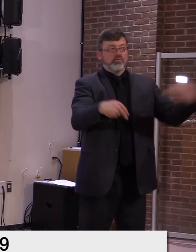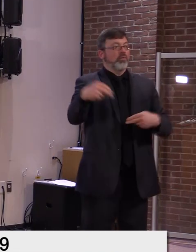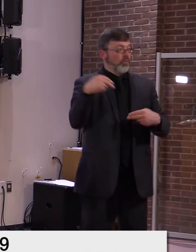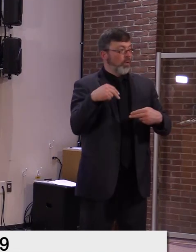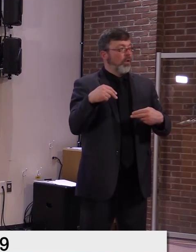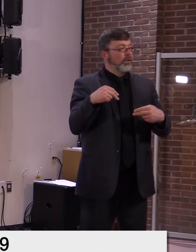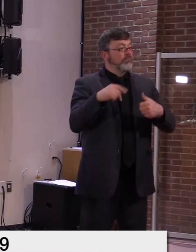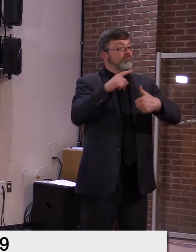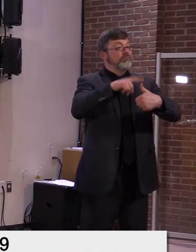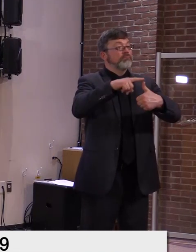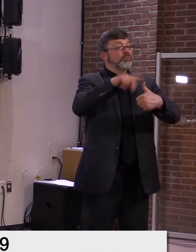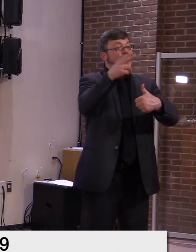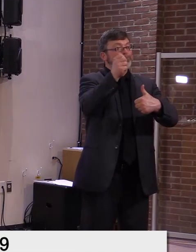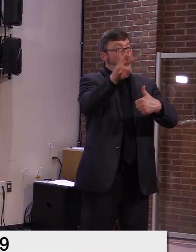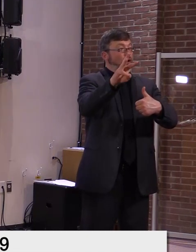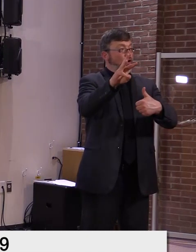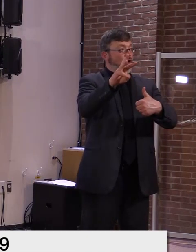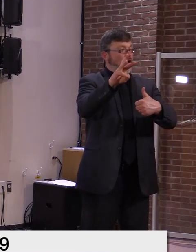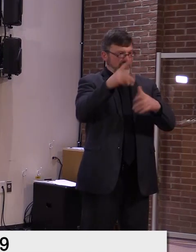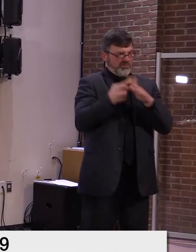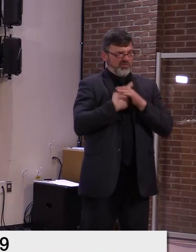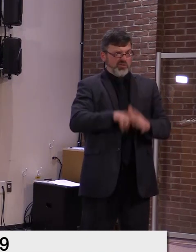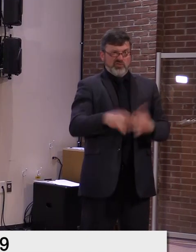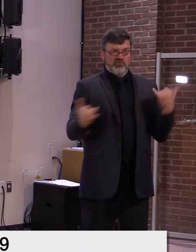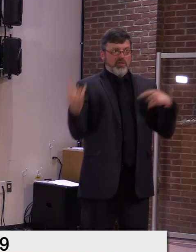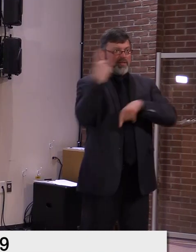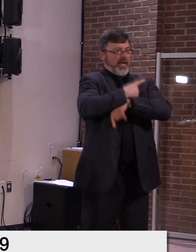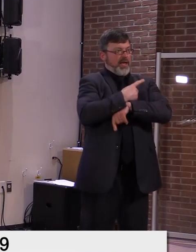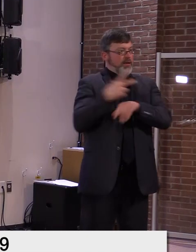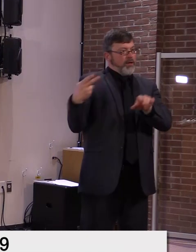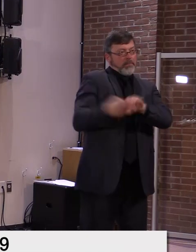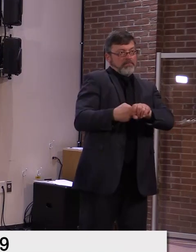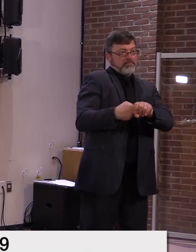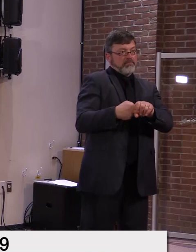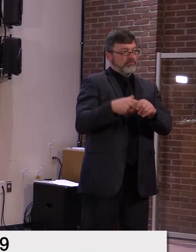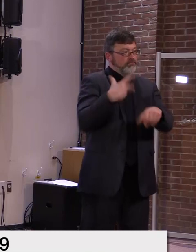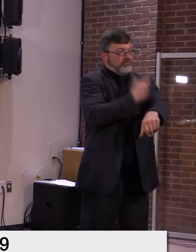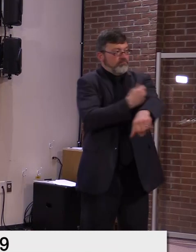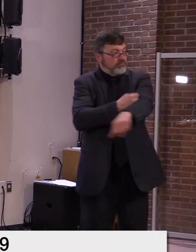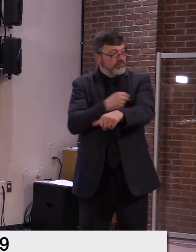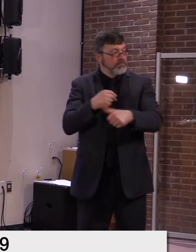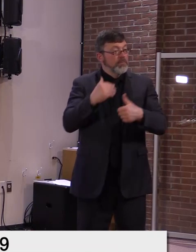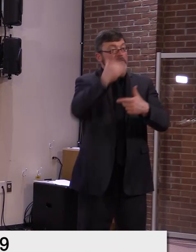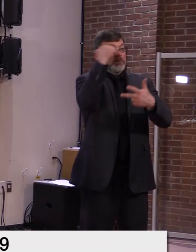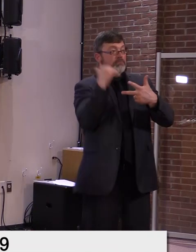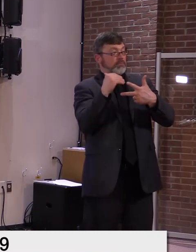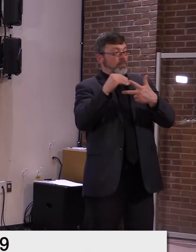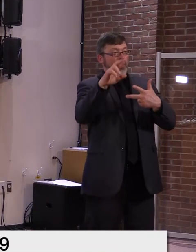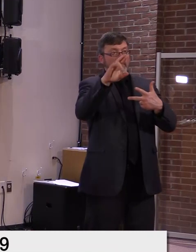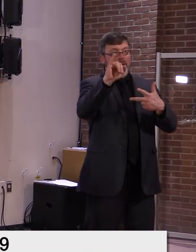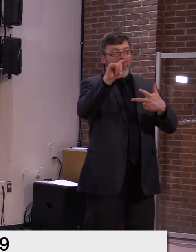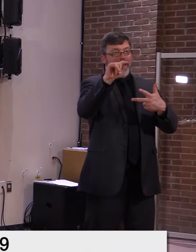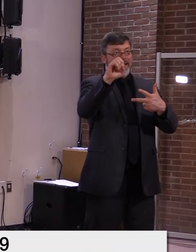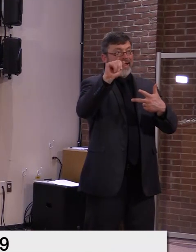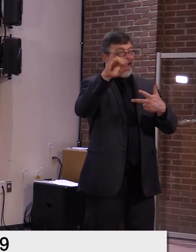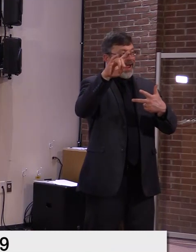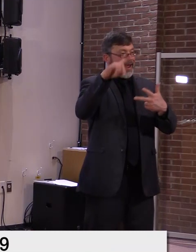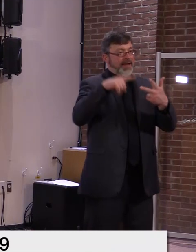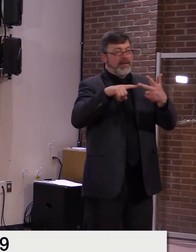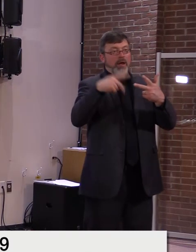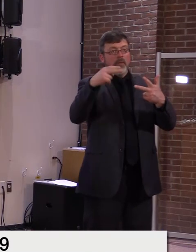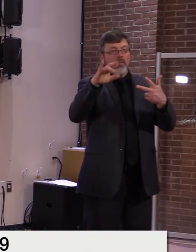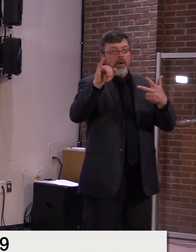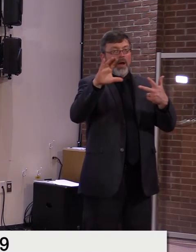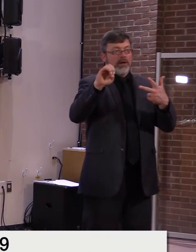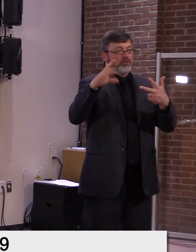today, and Rite Aid and Price Chopper will begin vaccinating on Monday, April 12th. As a